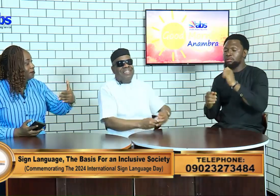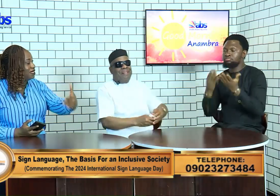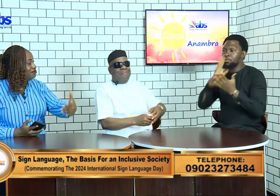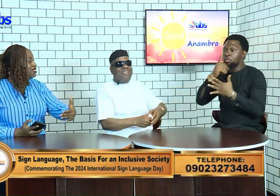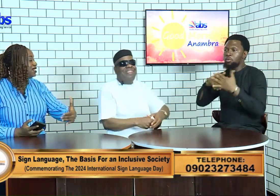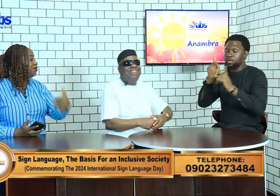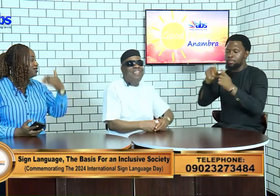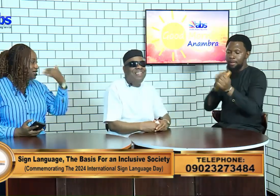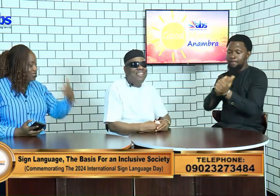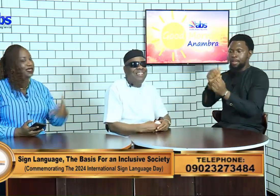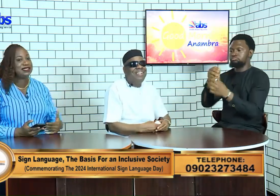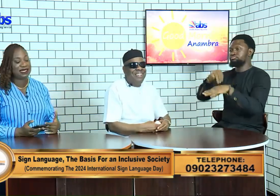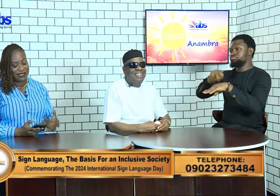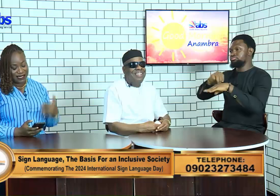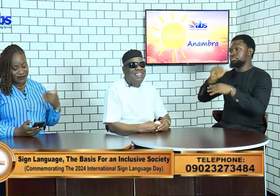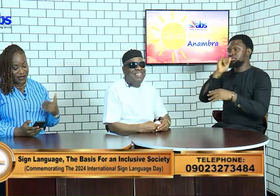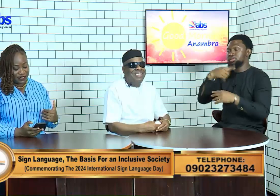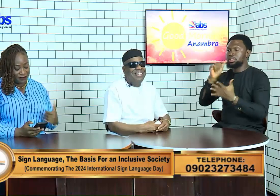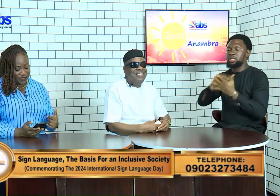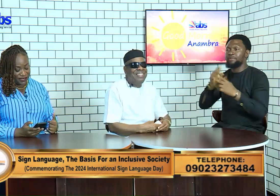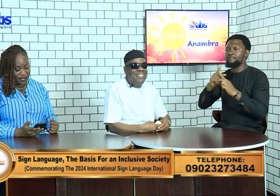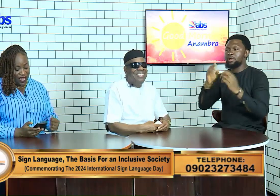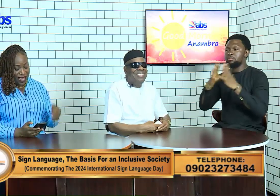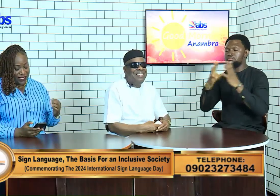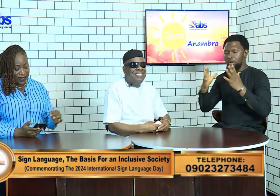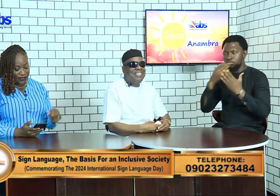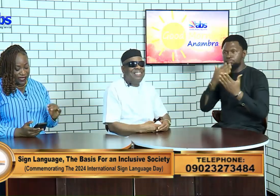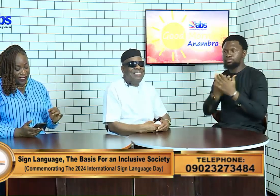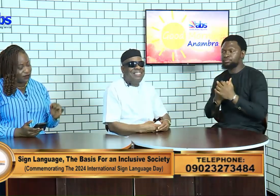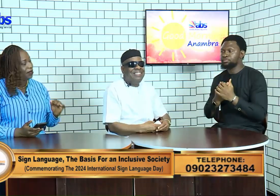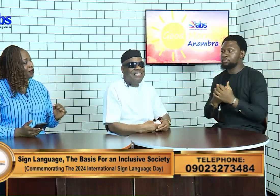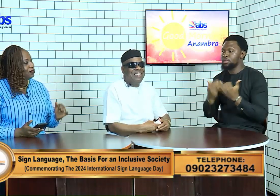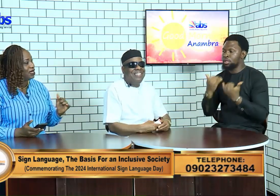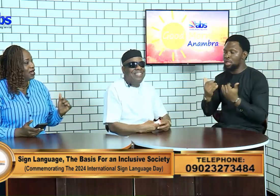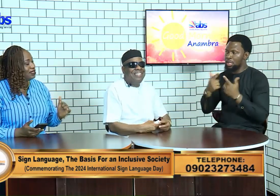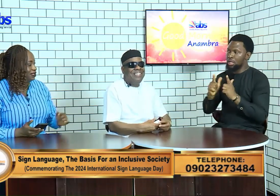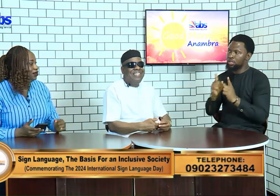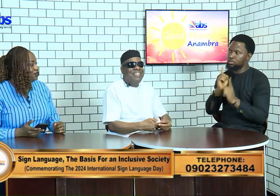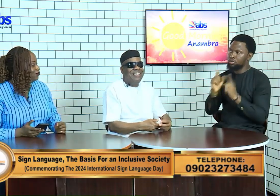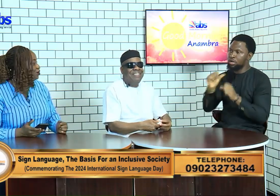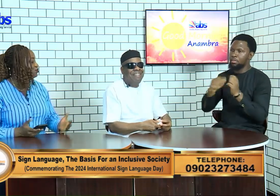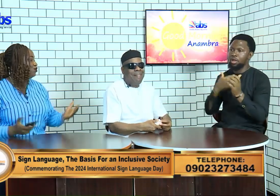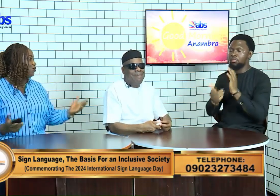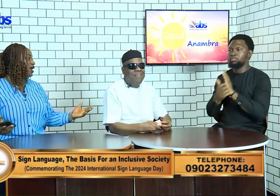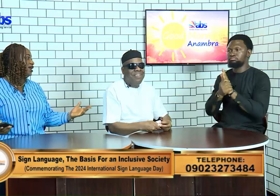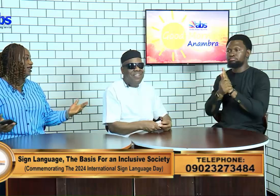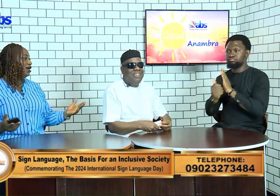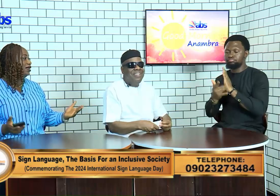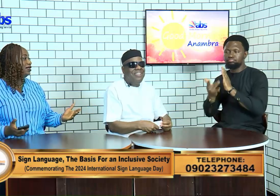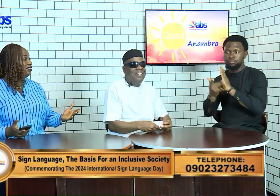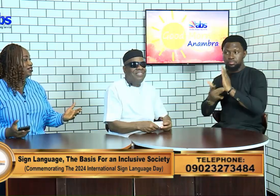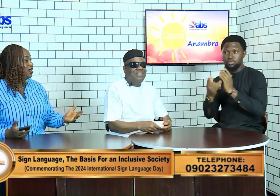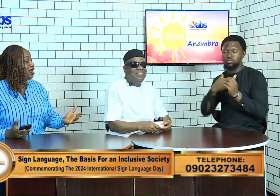person passing message across is saying. That's quite impressive. And okay, let's talk about technology. Of course, we know we are in